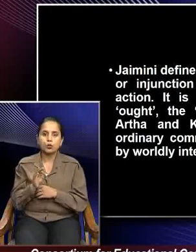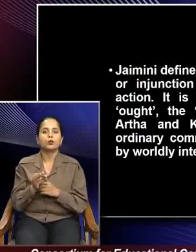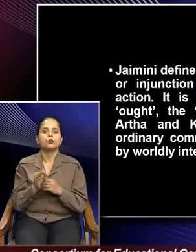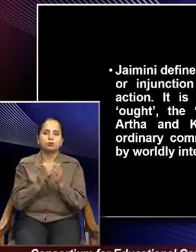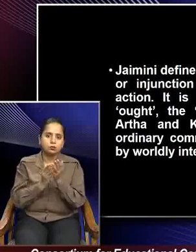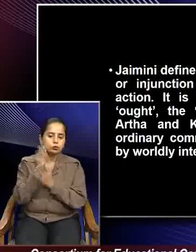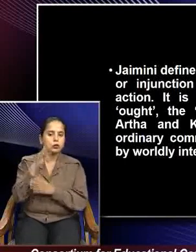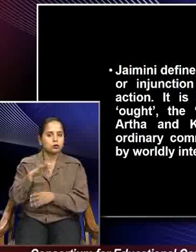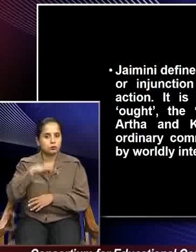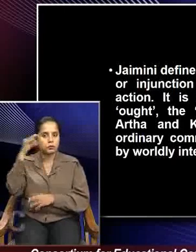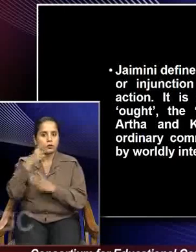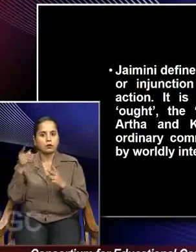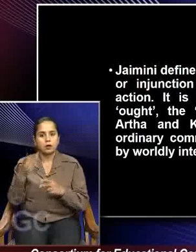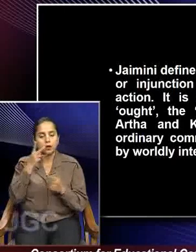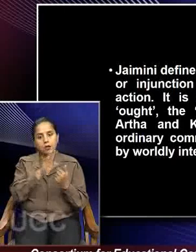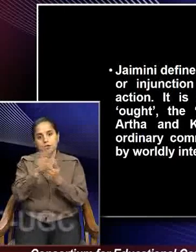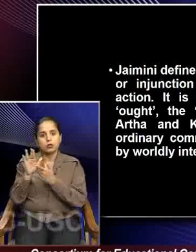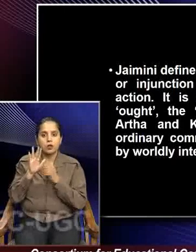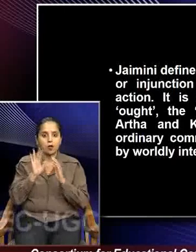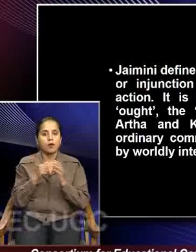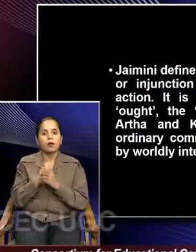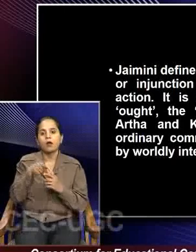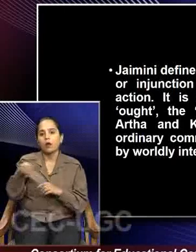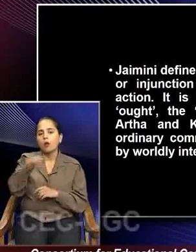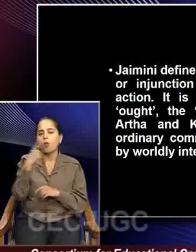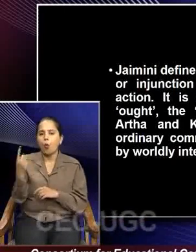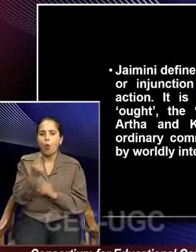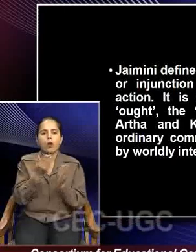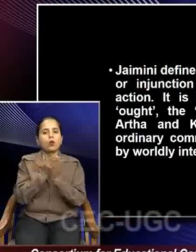spirituality, are revealed only by the Ved.